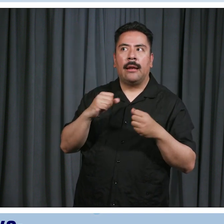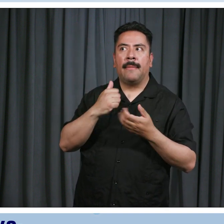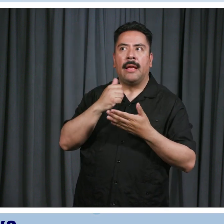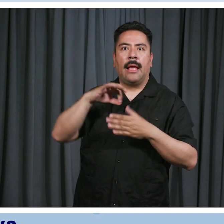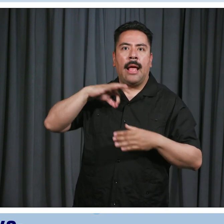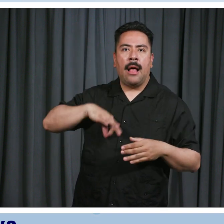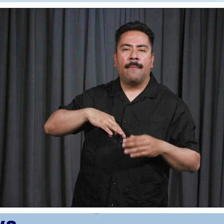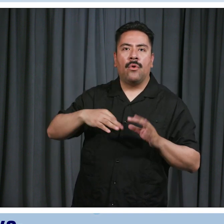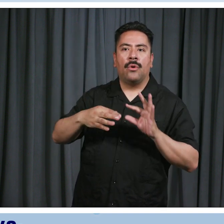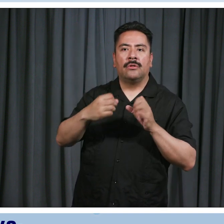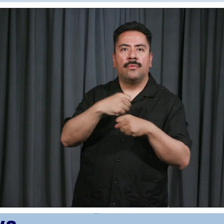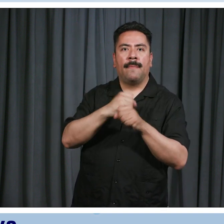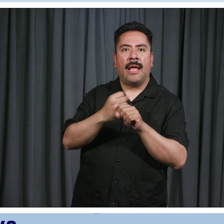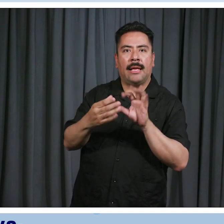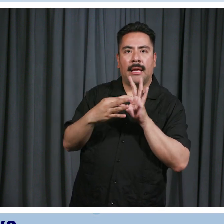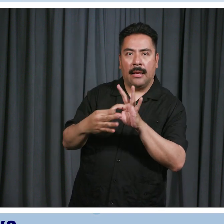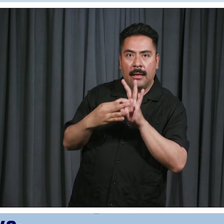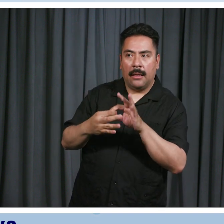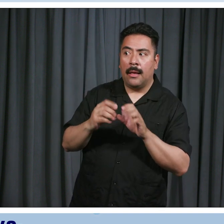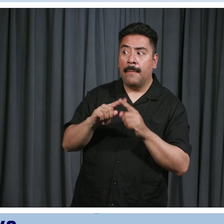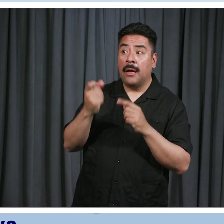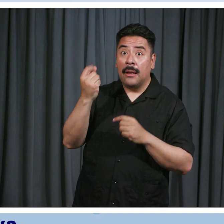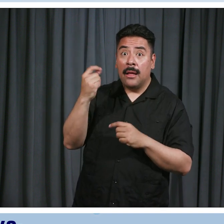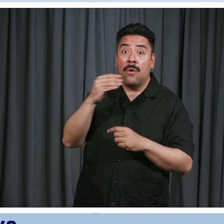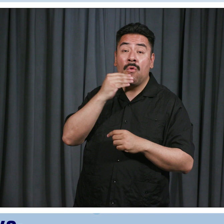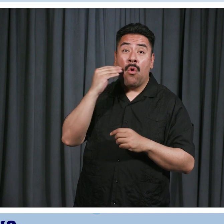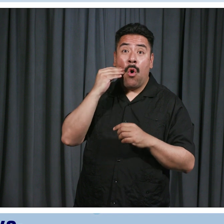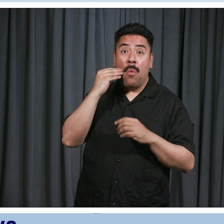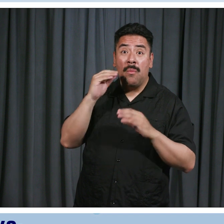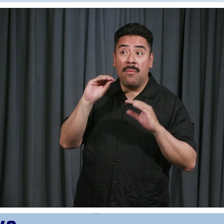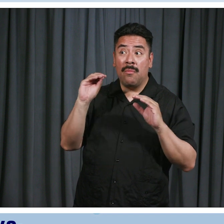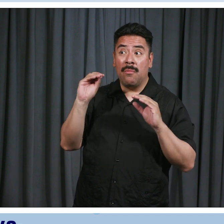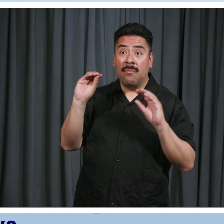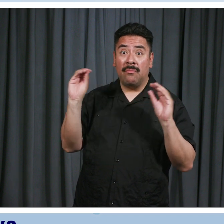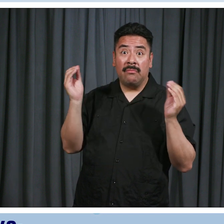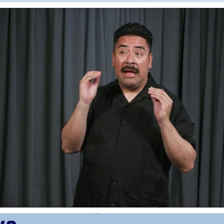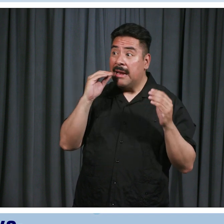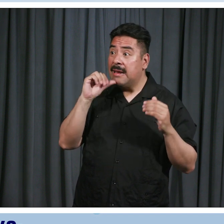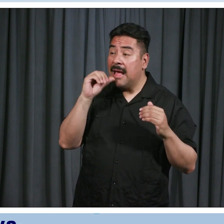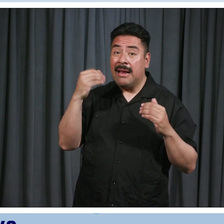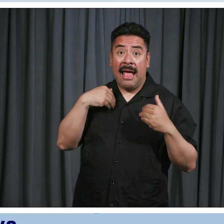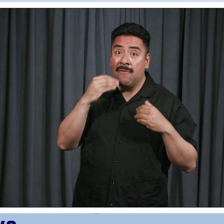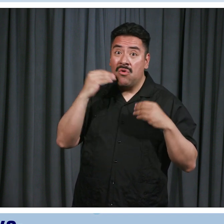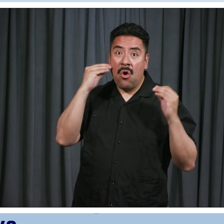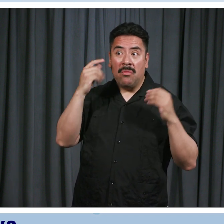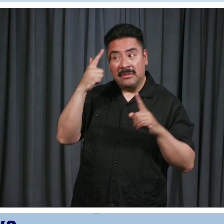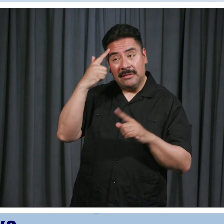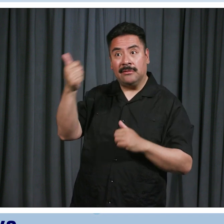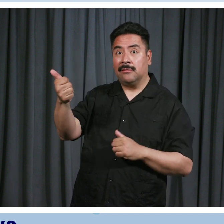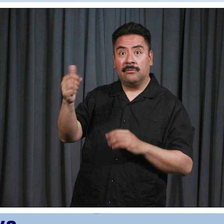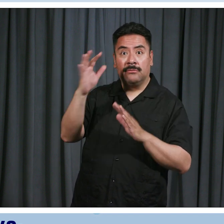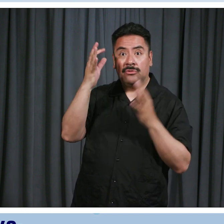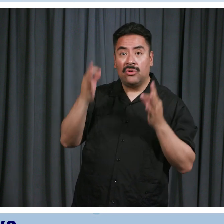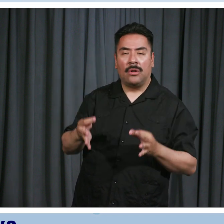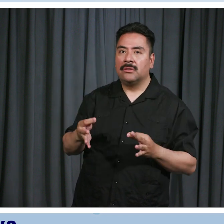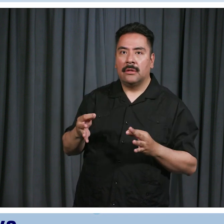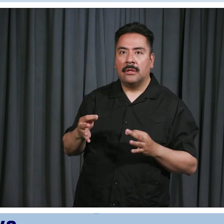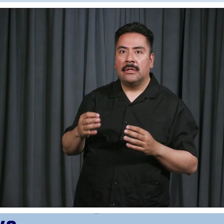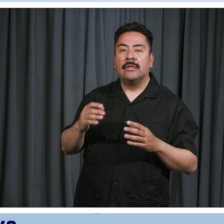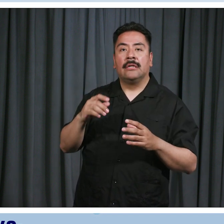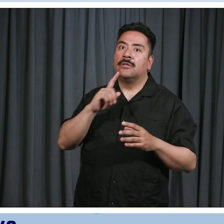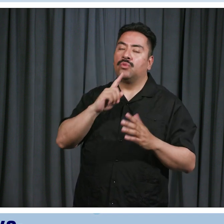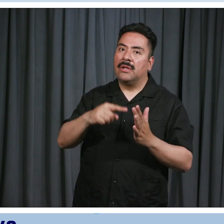But what I want people to understand is that like homelessness is not a choice. And it takes a really long time to build enough trust